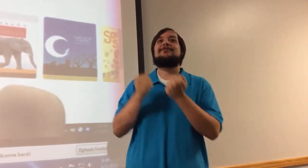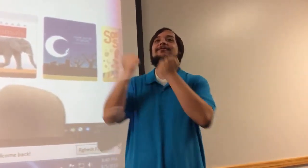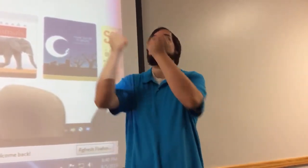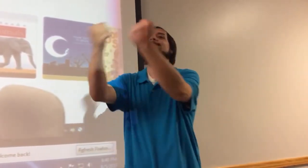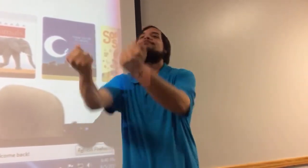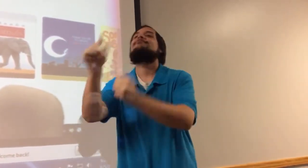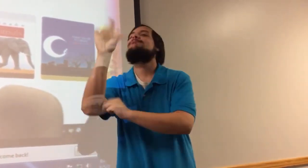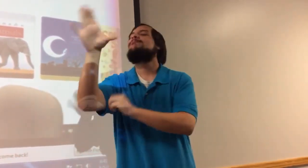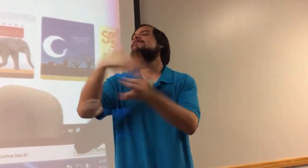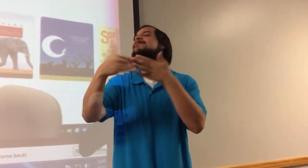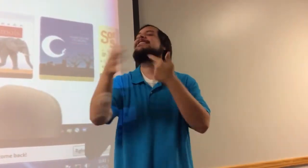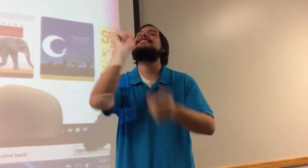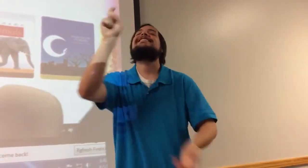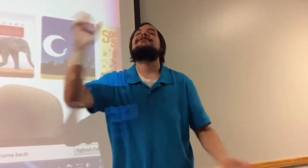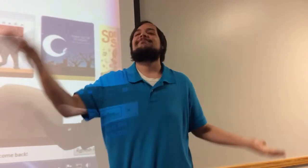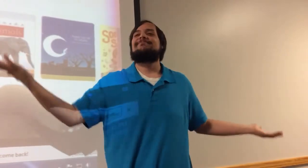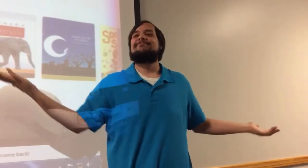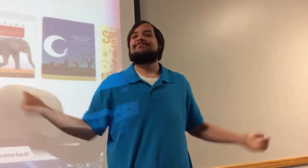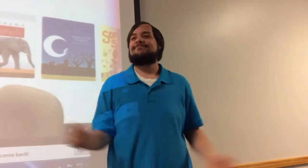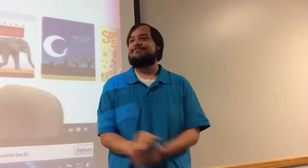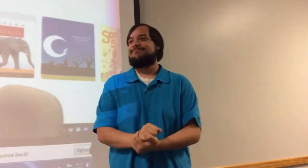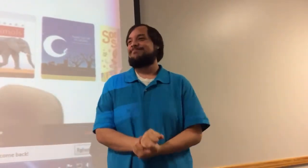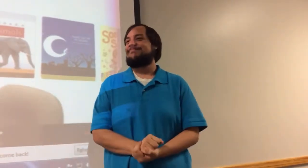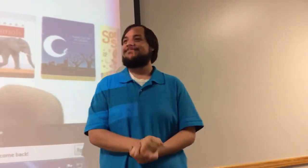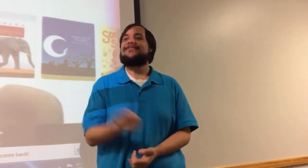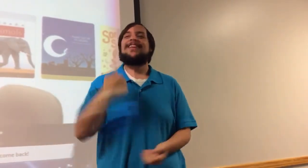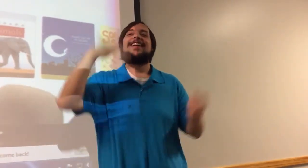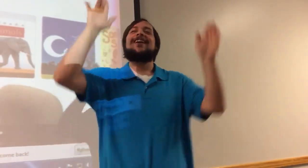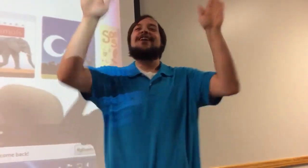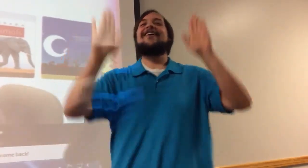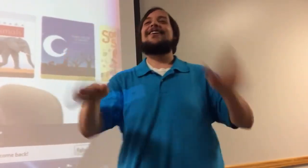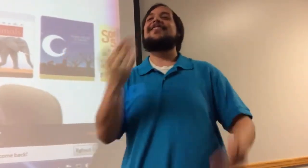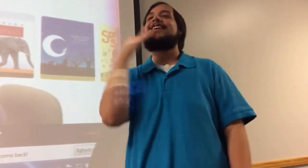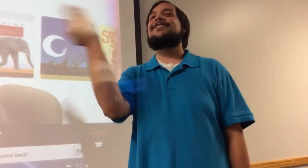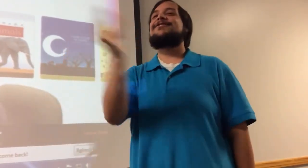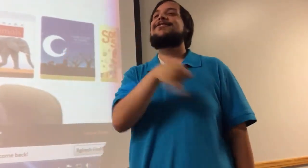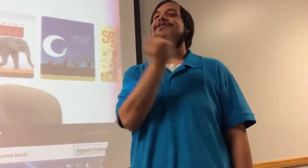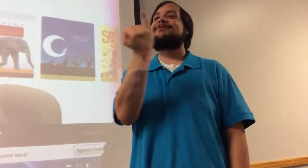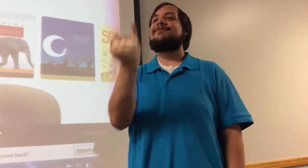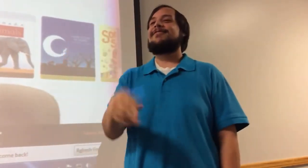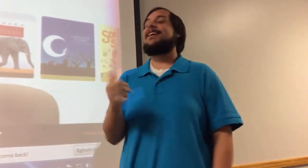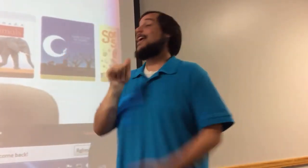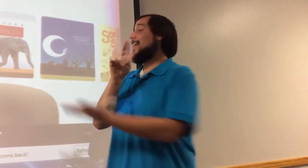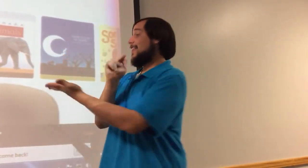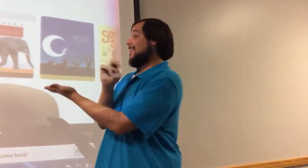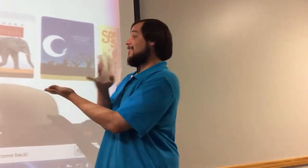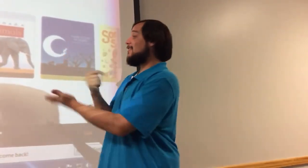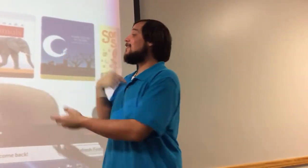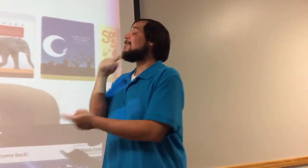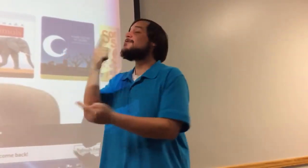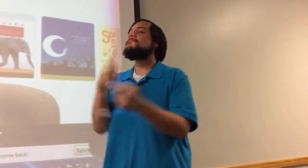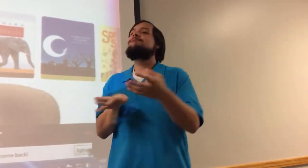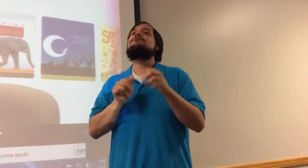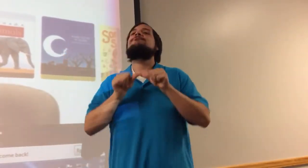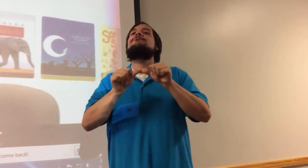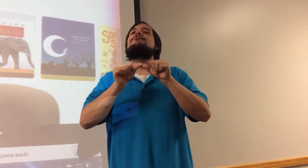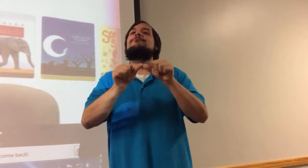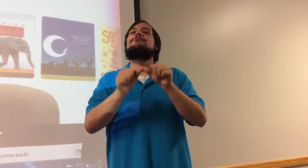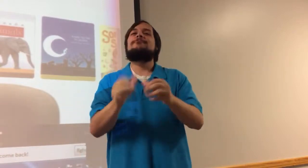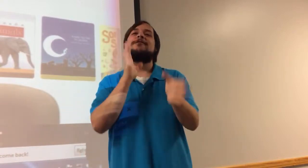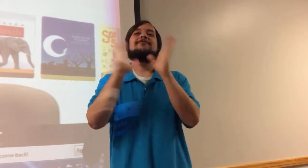city anytime you need us. That sounds great. Thank you, Joan. Anthony says, I really look forward to continuing